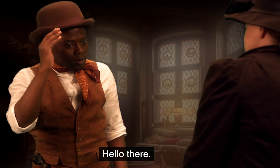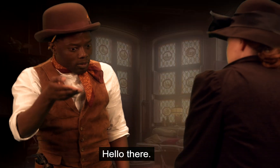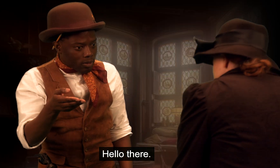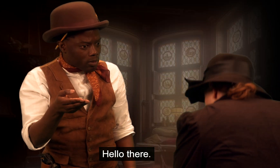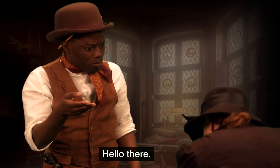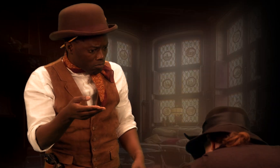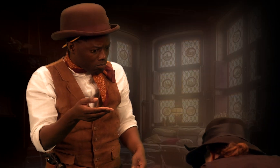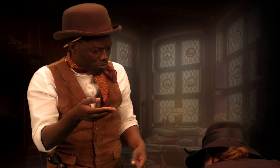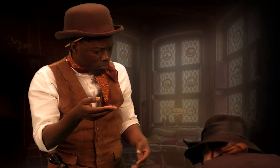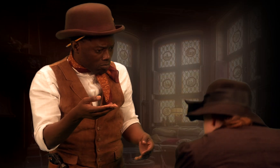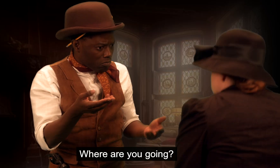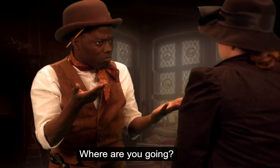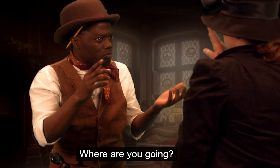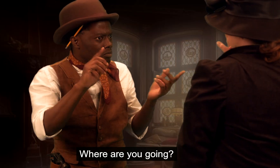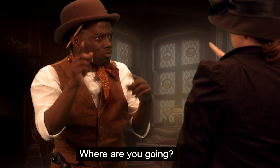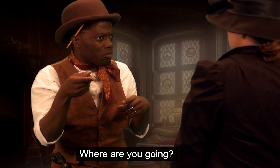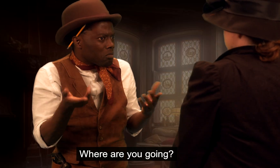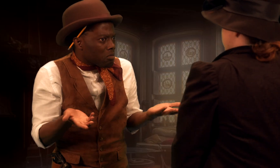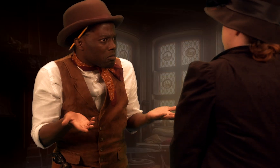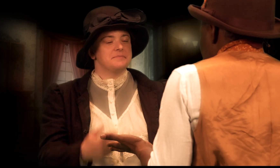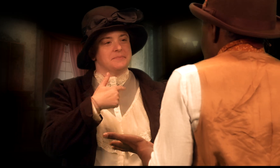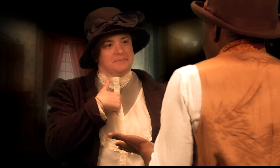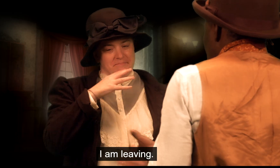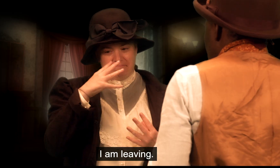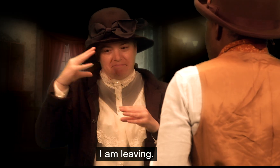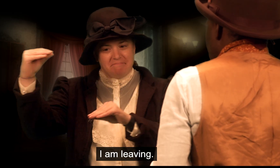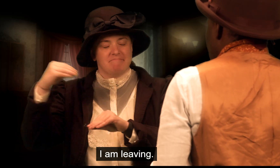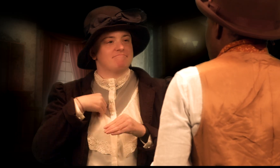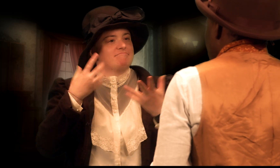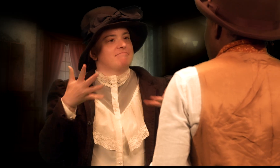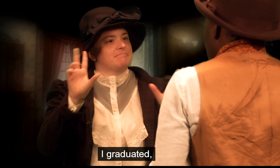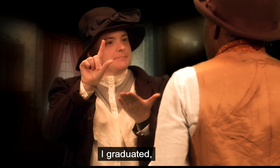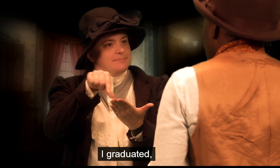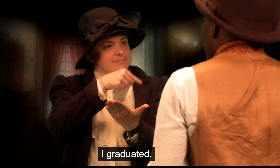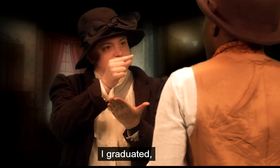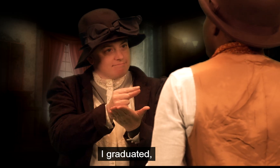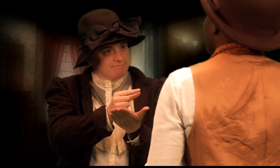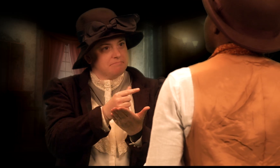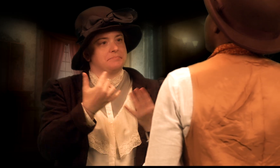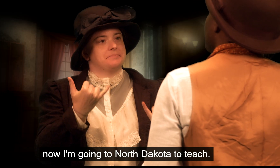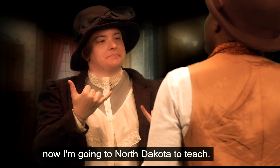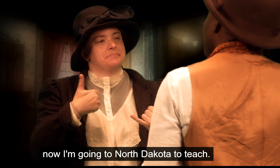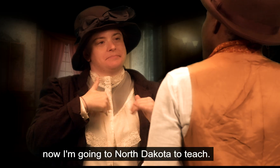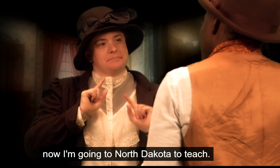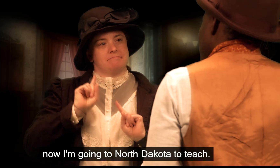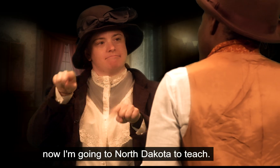Hello there. Where are you going? I am leaving. I graduated. Now I'm going to